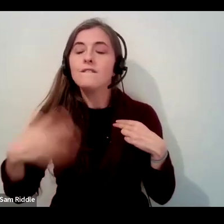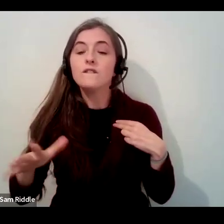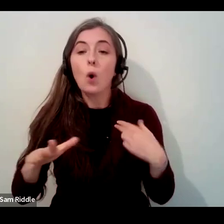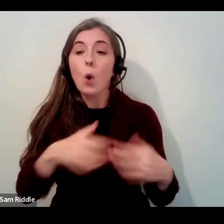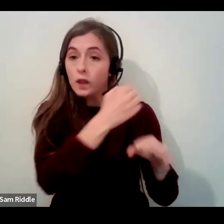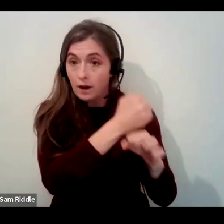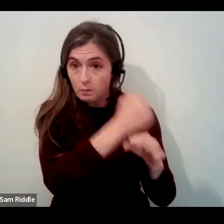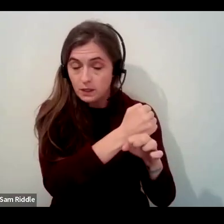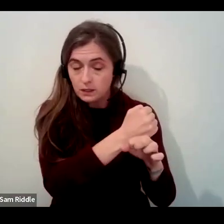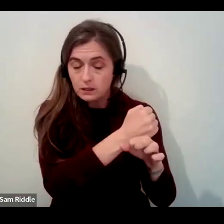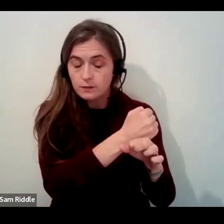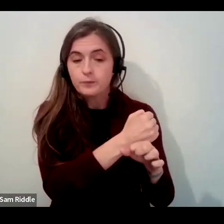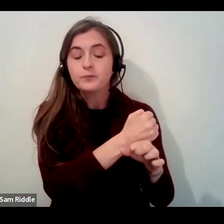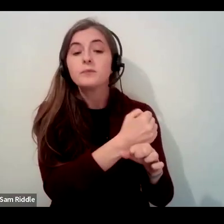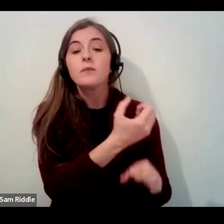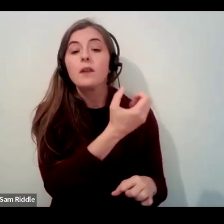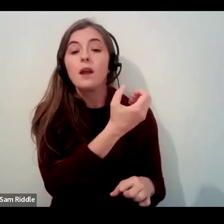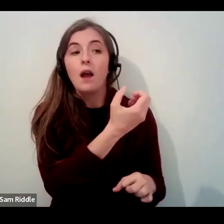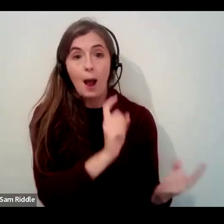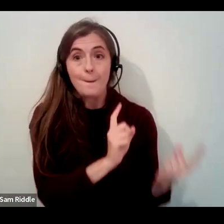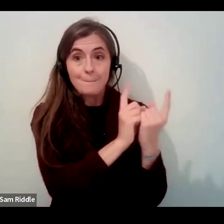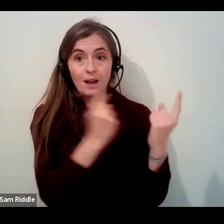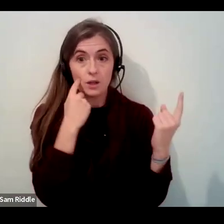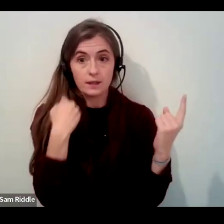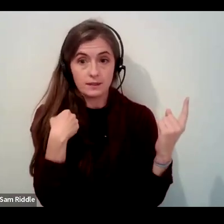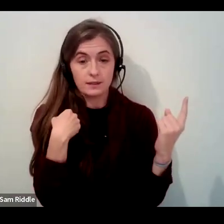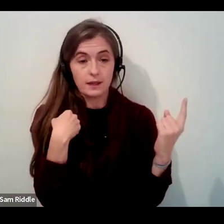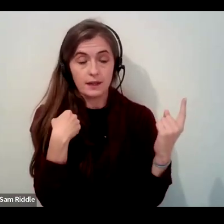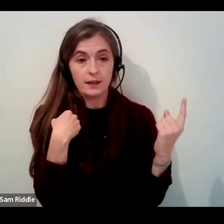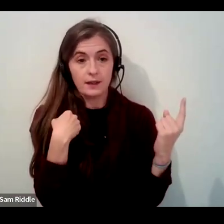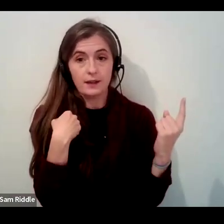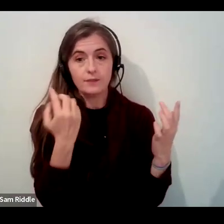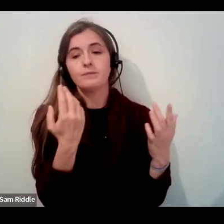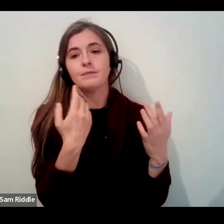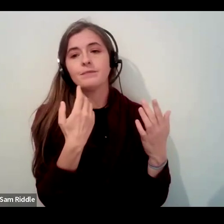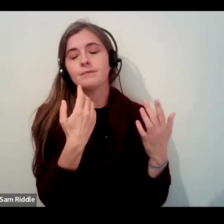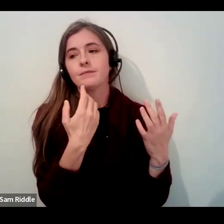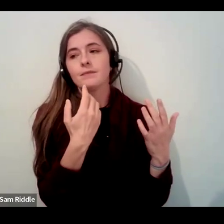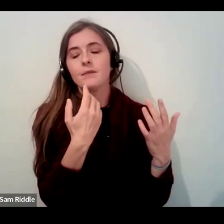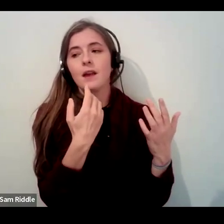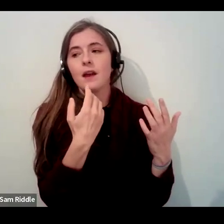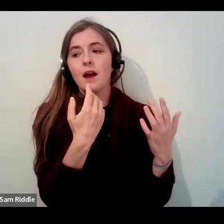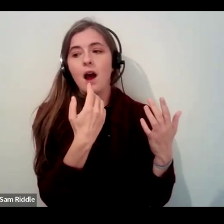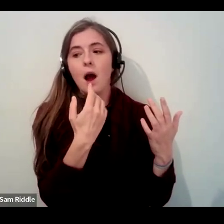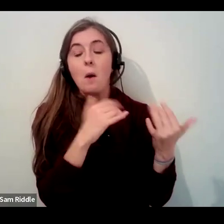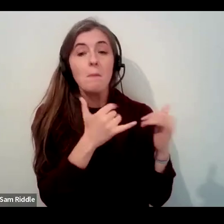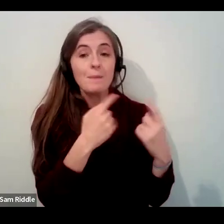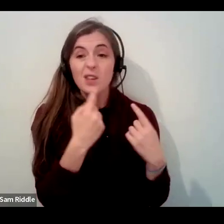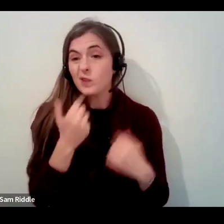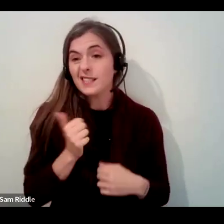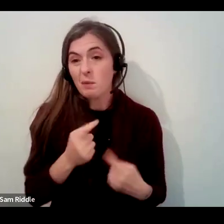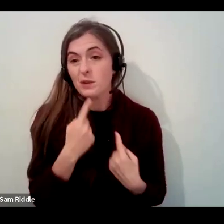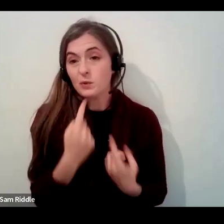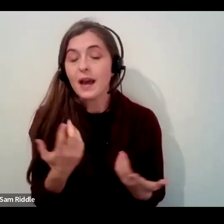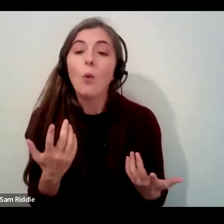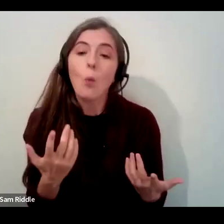for the government, right? I met her yesterday at our synagogue, and of course you might expect me to say,